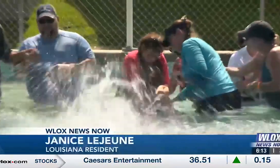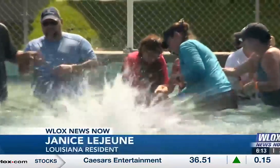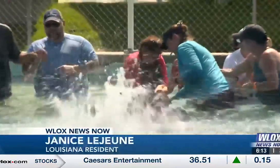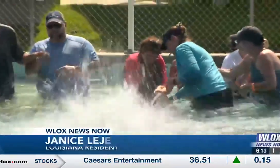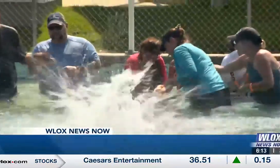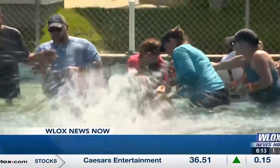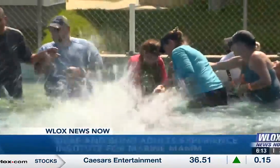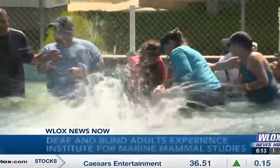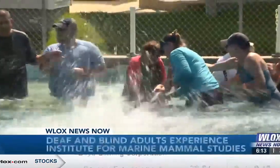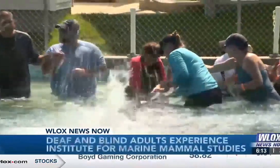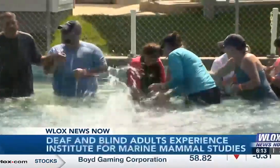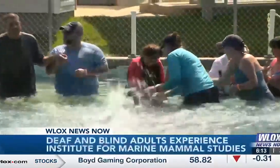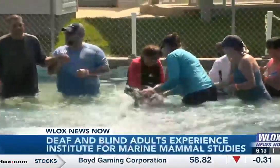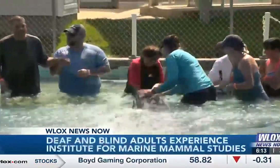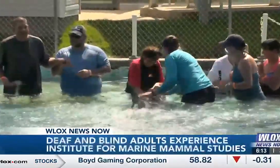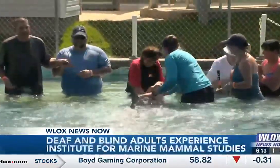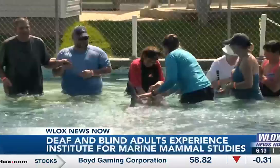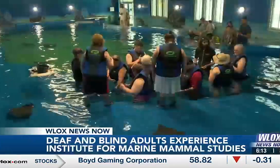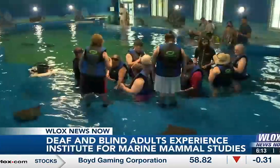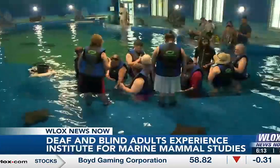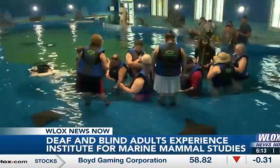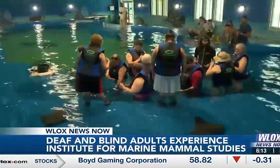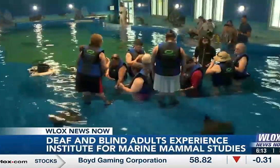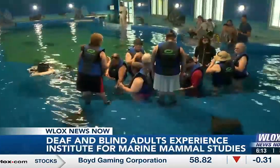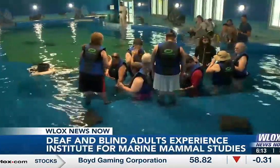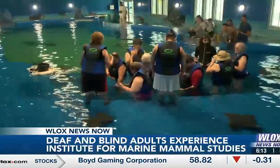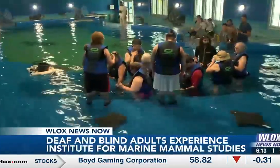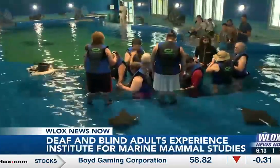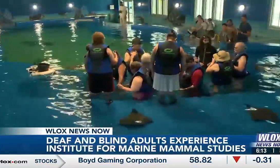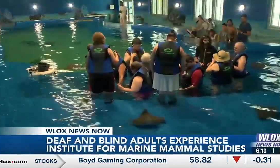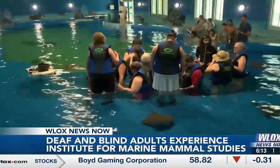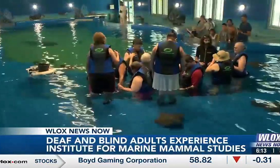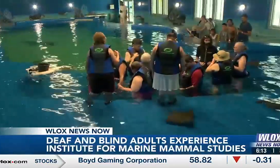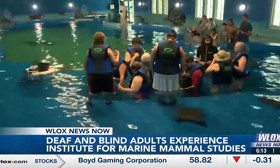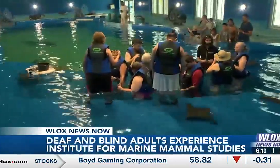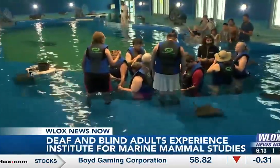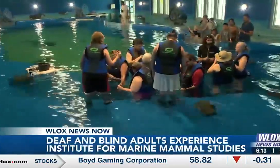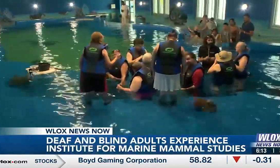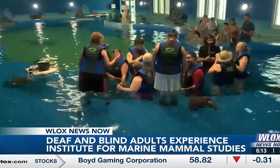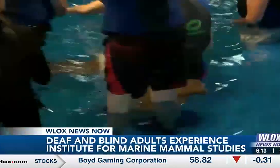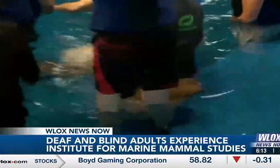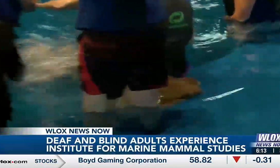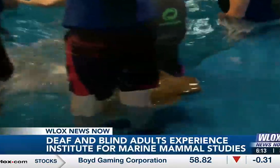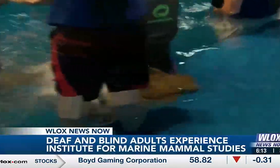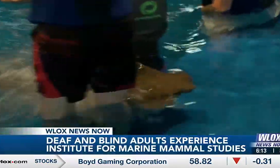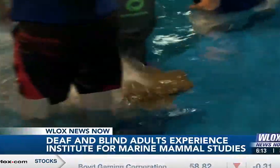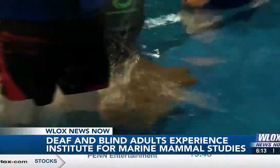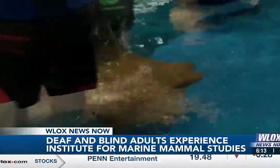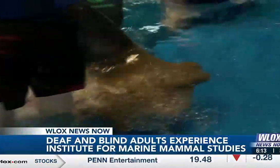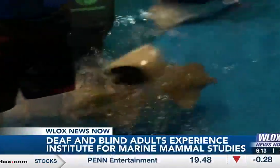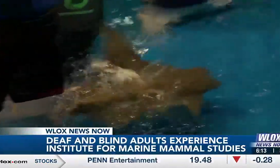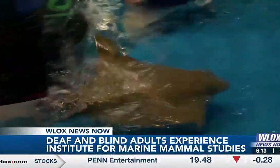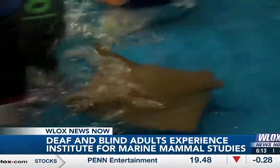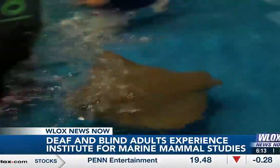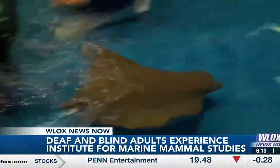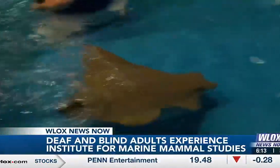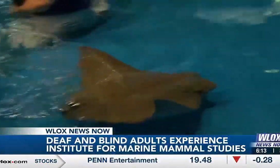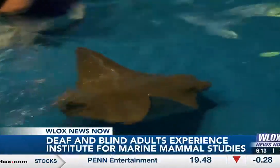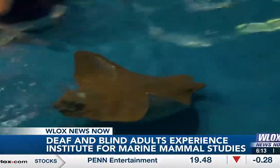This is part of the organization's initiative, Choices and Opportunities for the Elderly Blind, or Project COPE. This project helps build